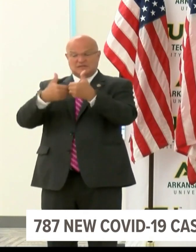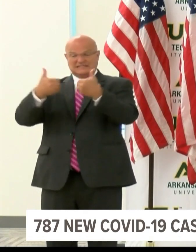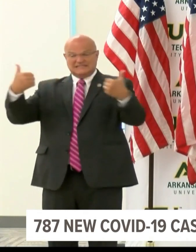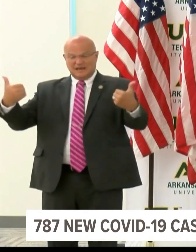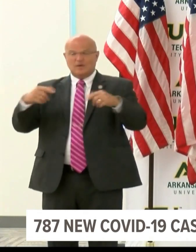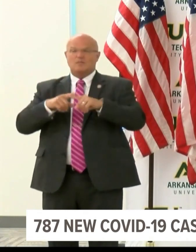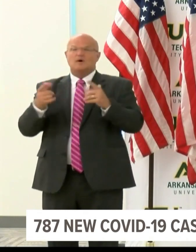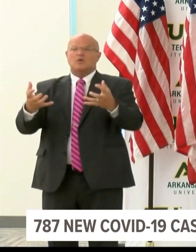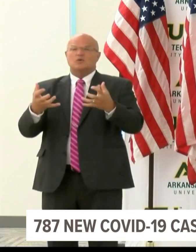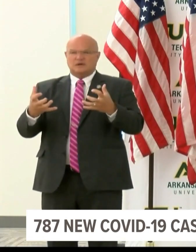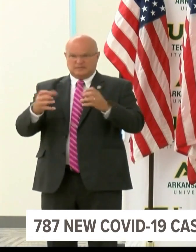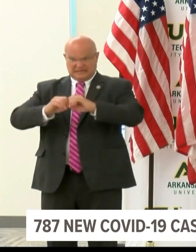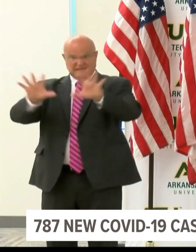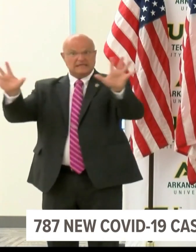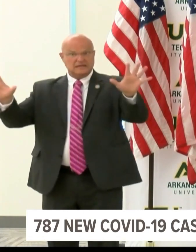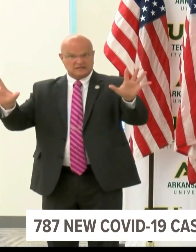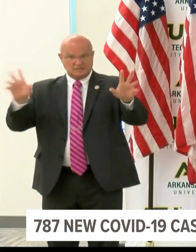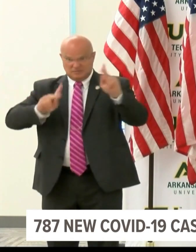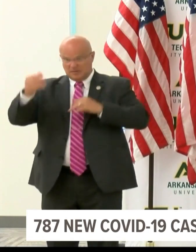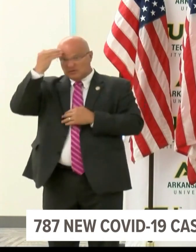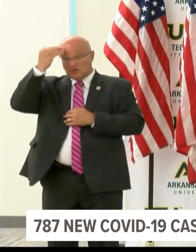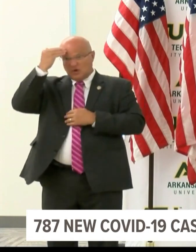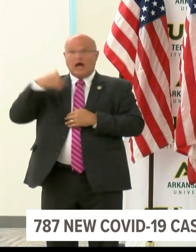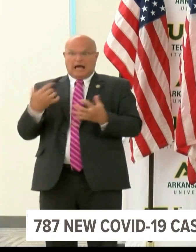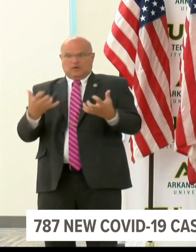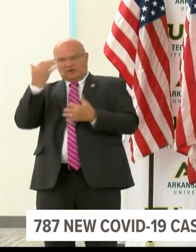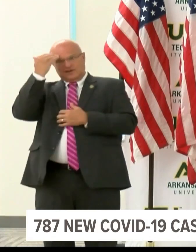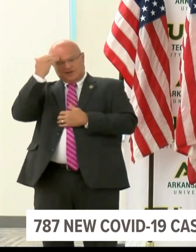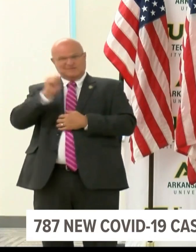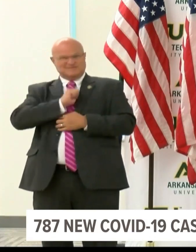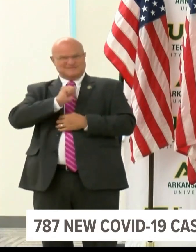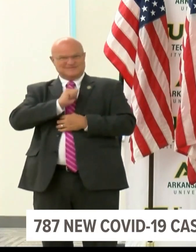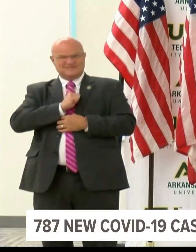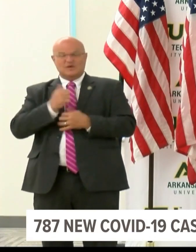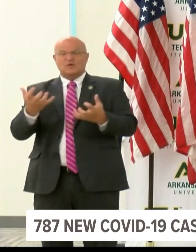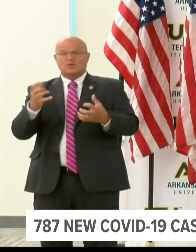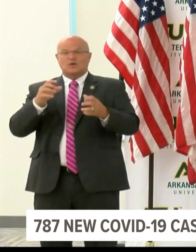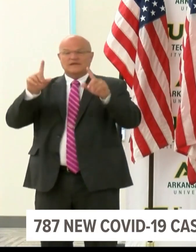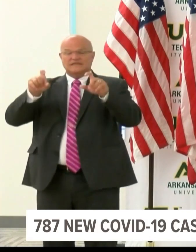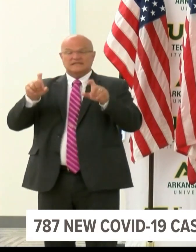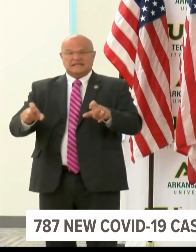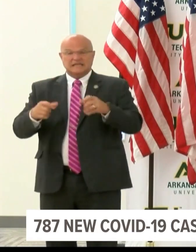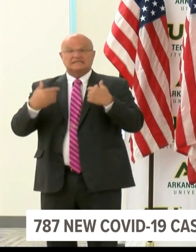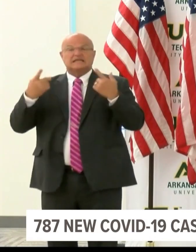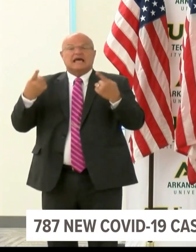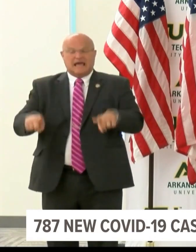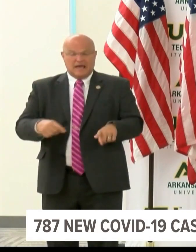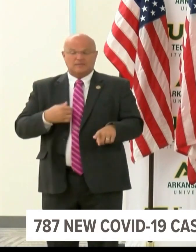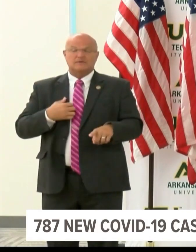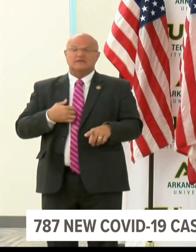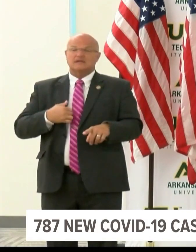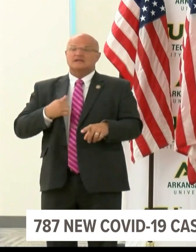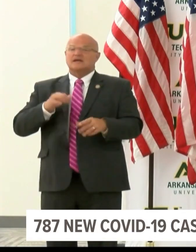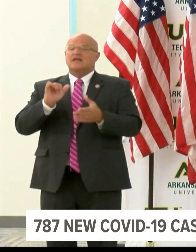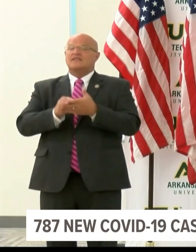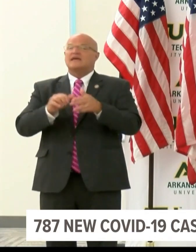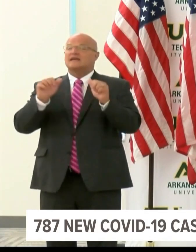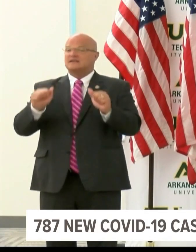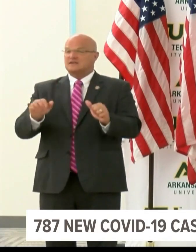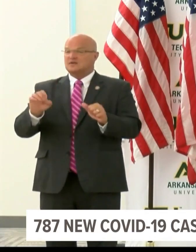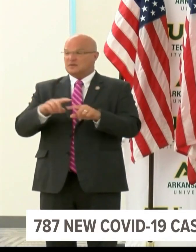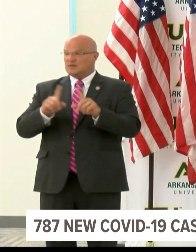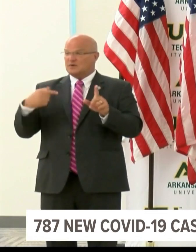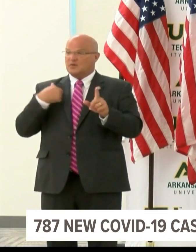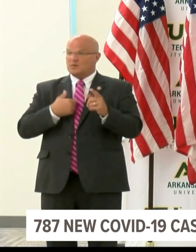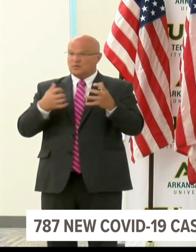we want to be transparent. We want everybody to know. I want to know, and we want those tests to happen. So that could be, but